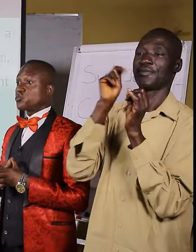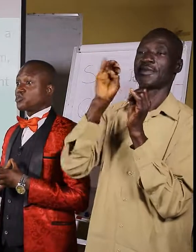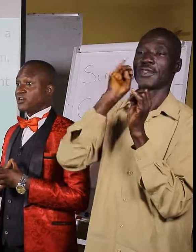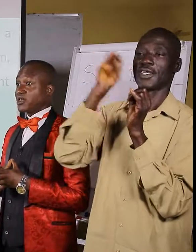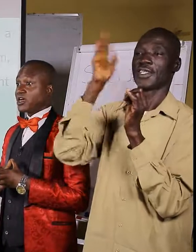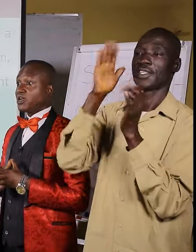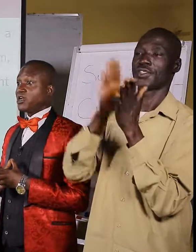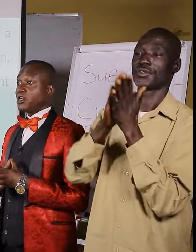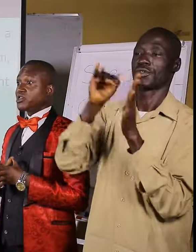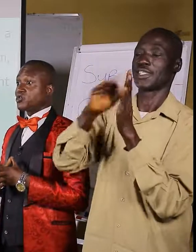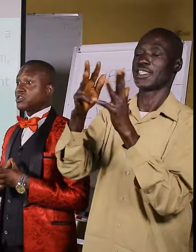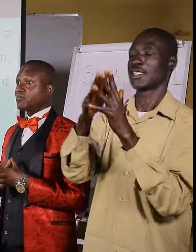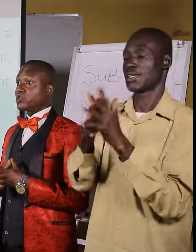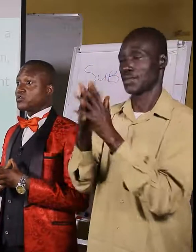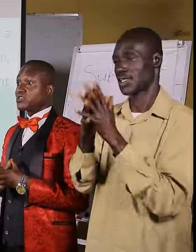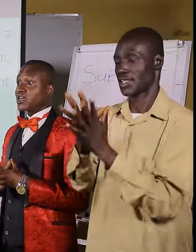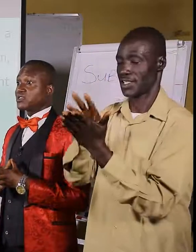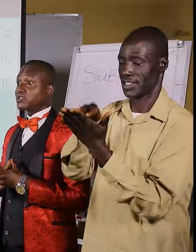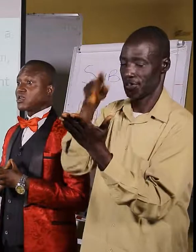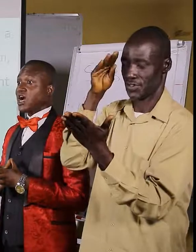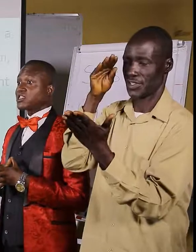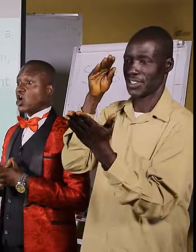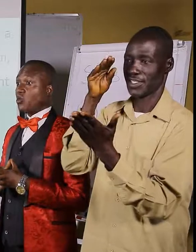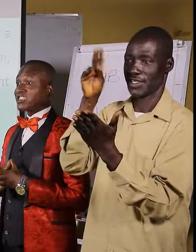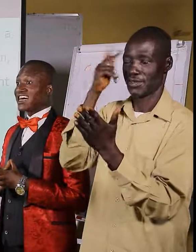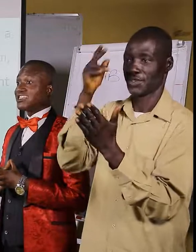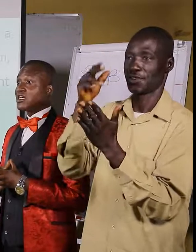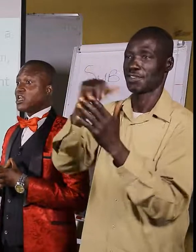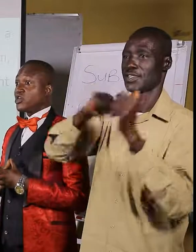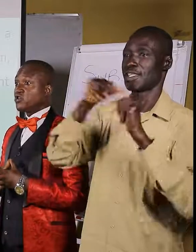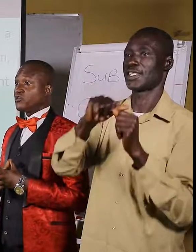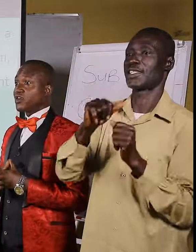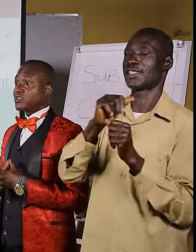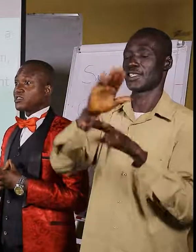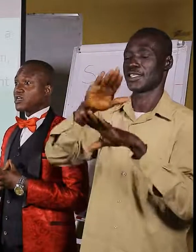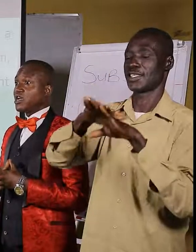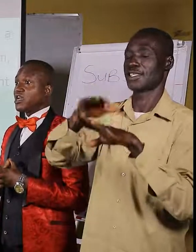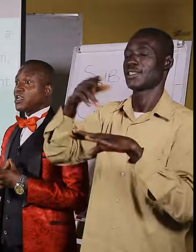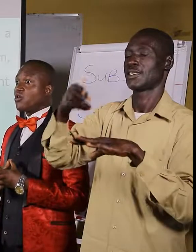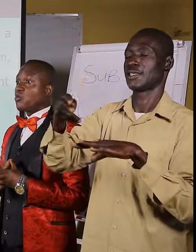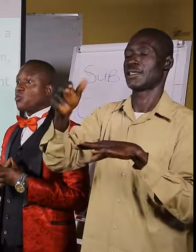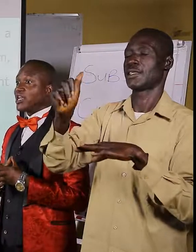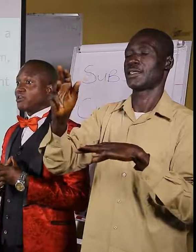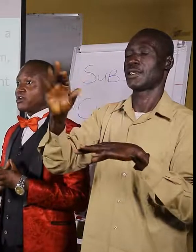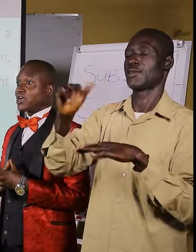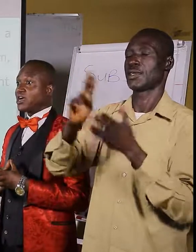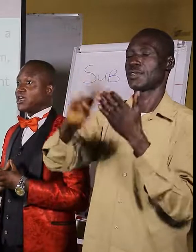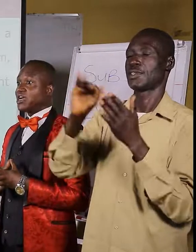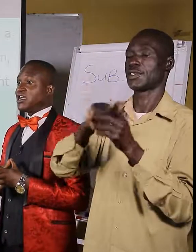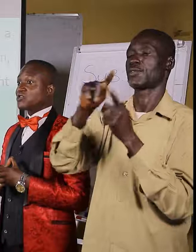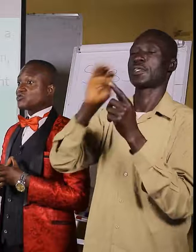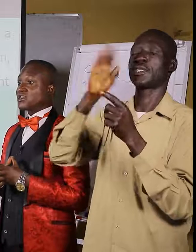Azikiwe schooled in America. He studied political science at Howard and Lincoln universities. Now, while in